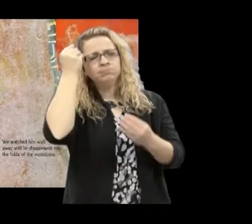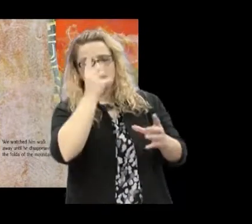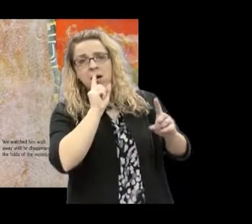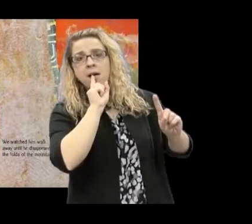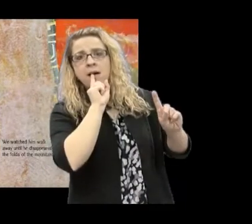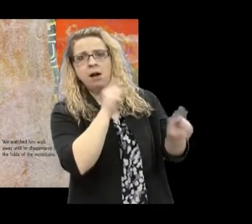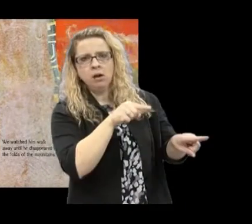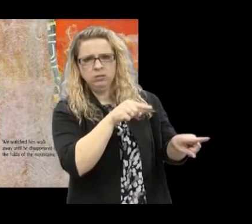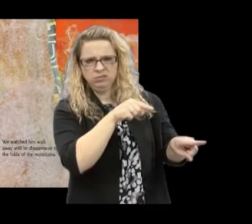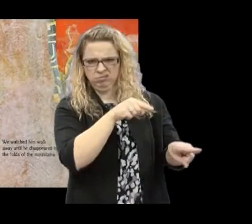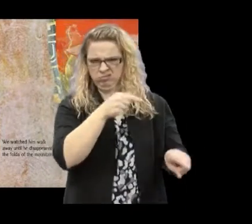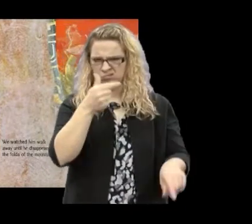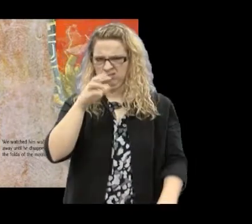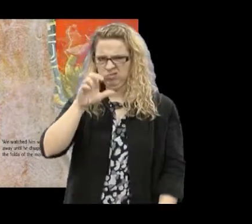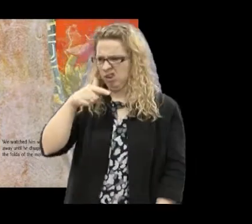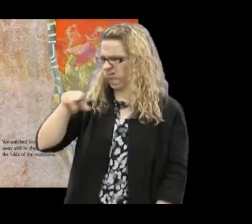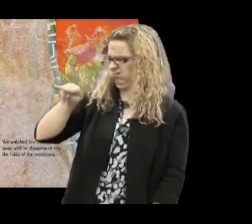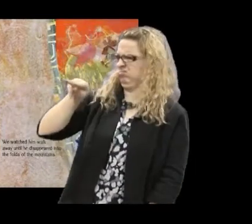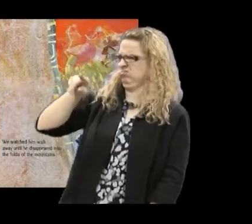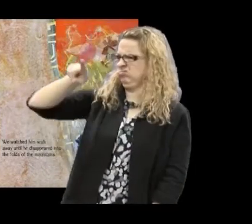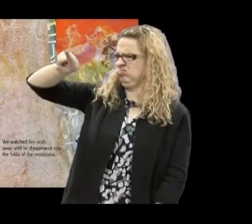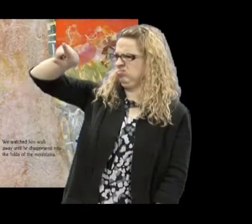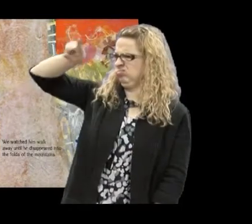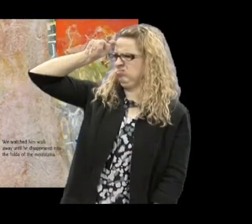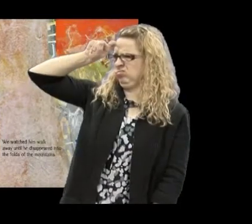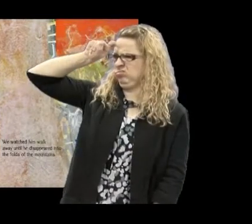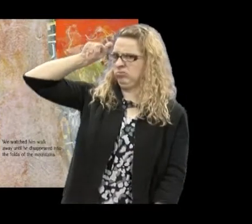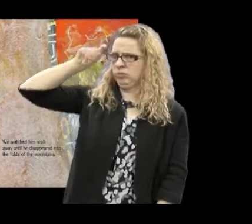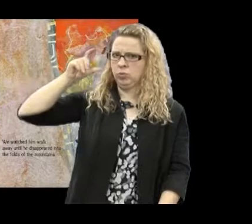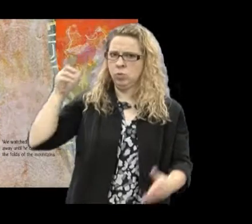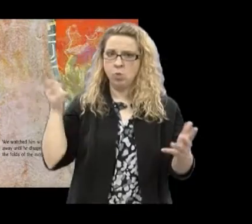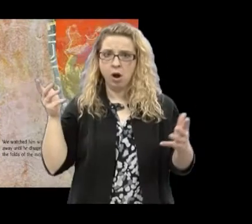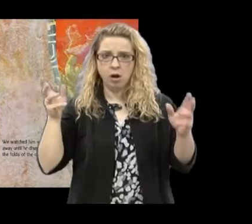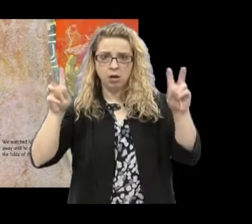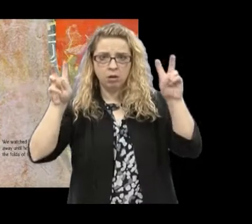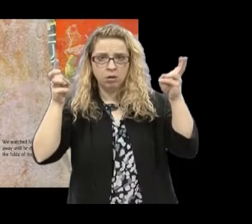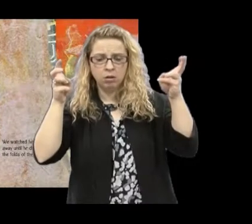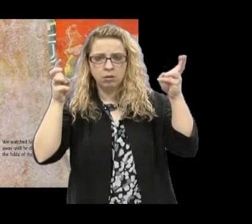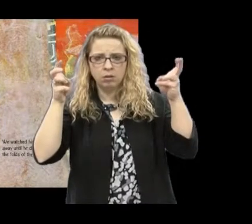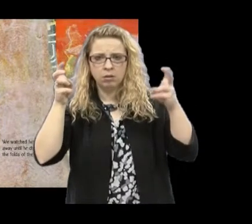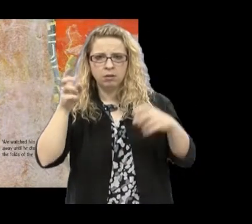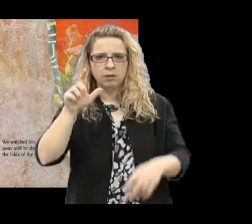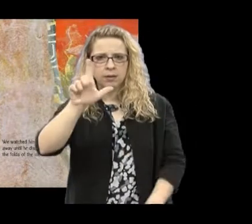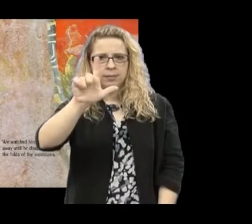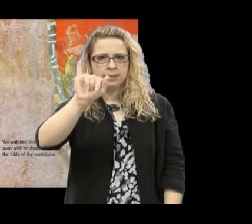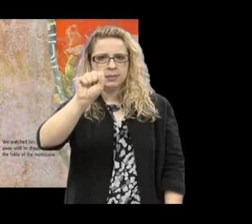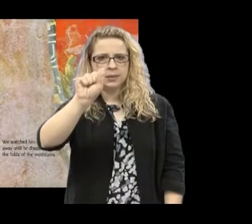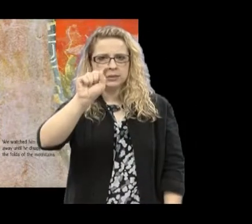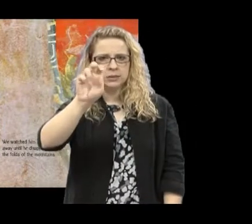Haji Ali answered Dr. Greg with a puzzle. "Listen to the wind," he